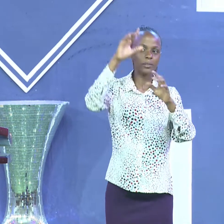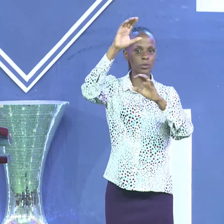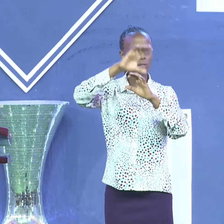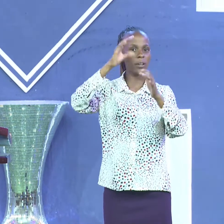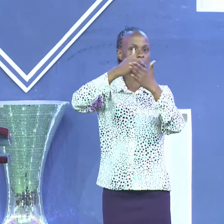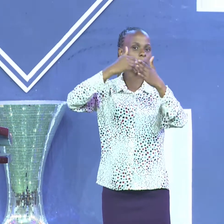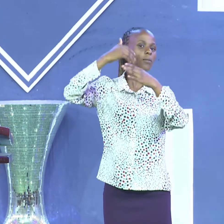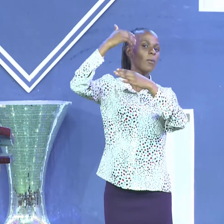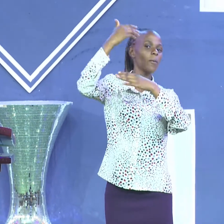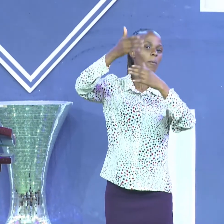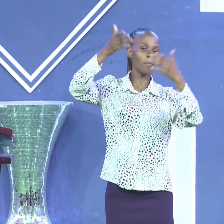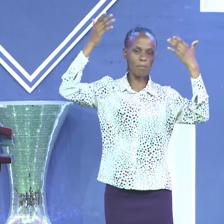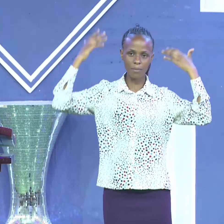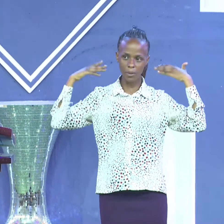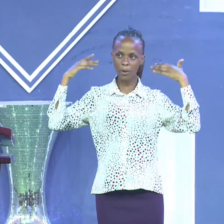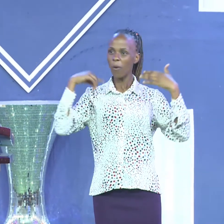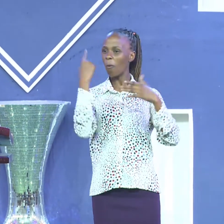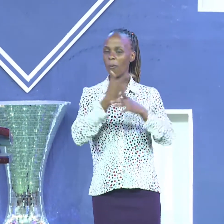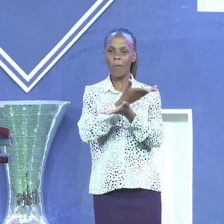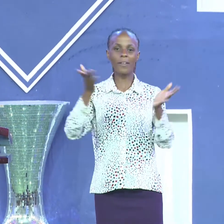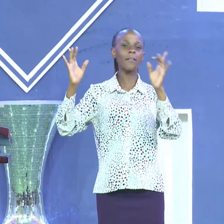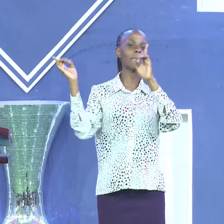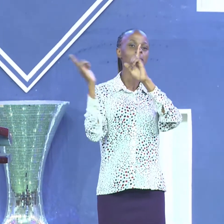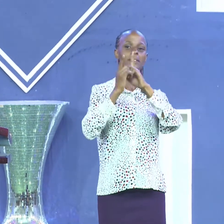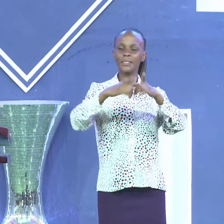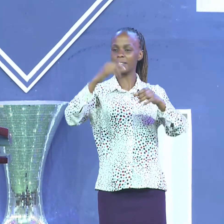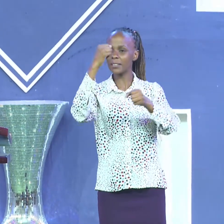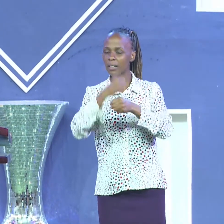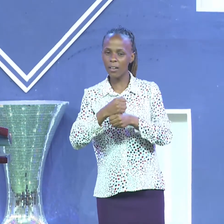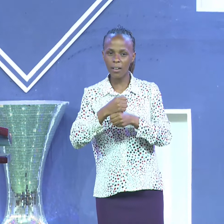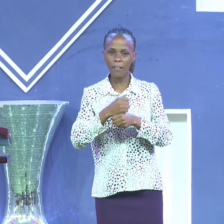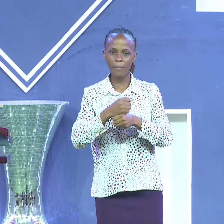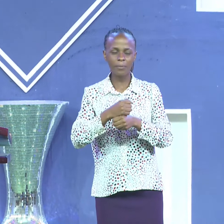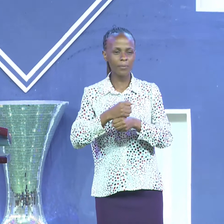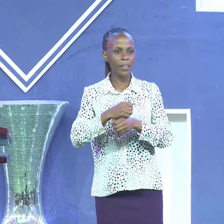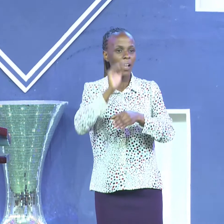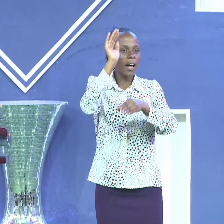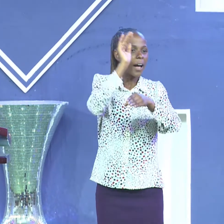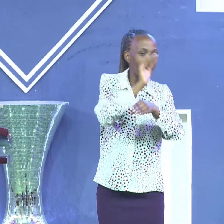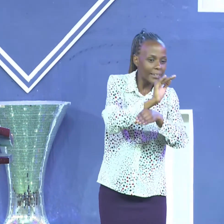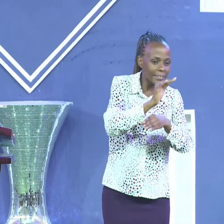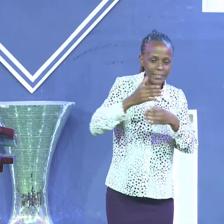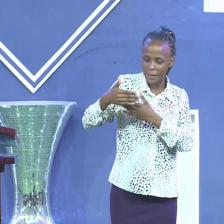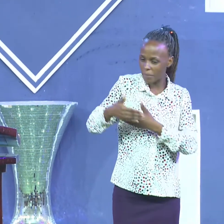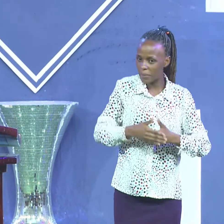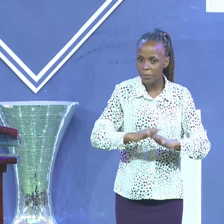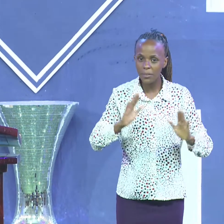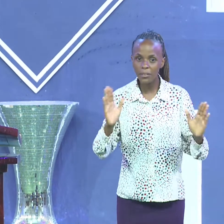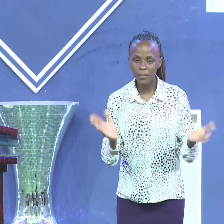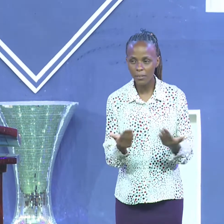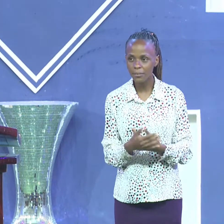They used to come to church previously, and whoever would encounter the girl, they would ask them, how